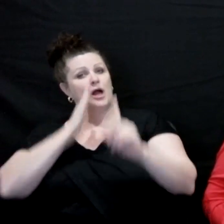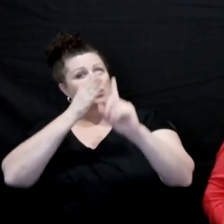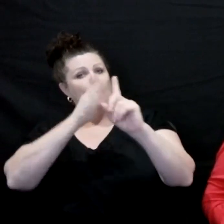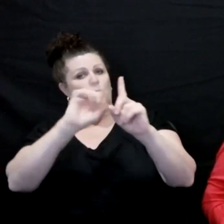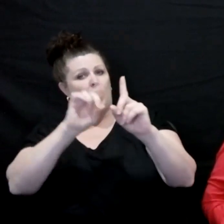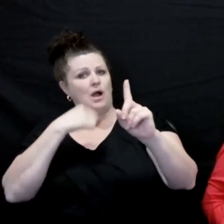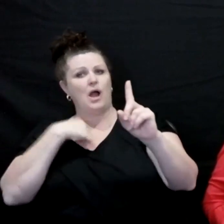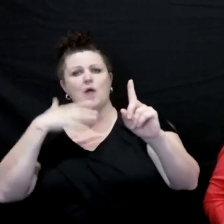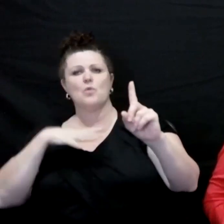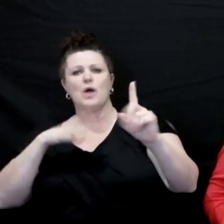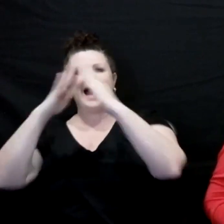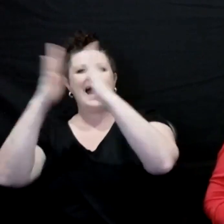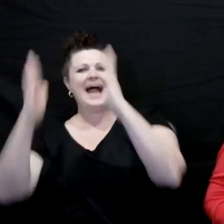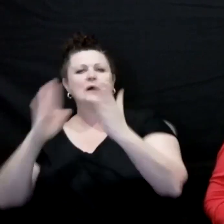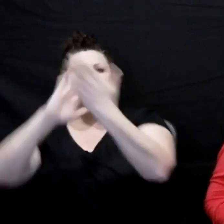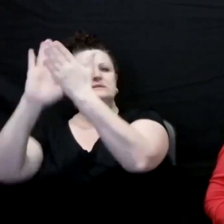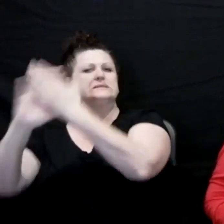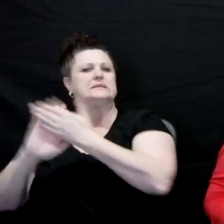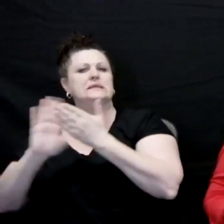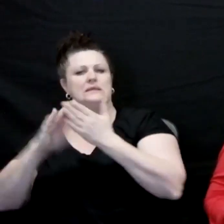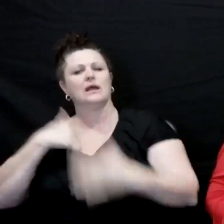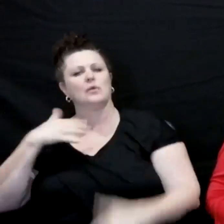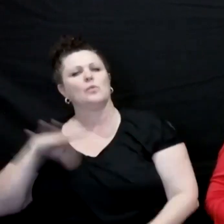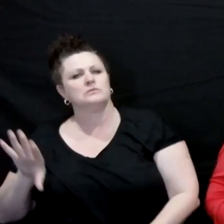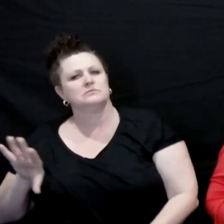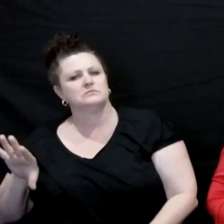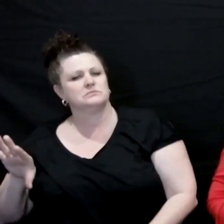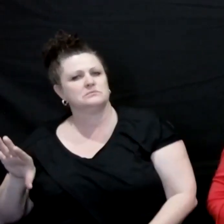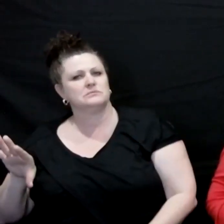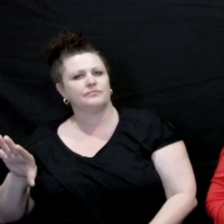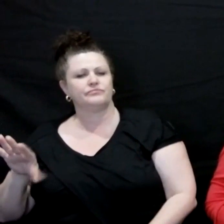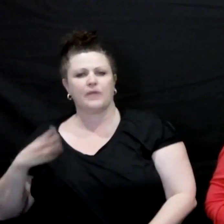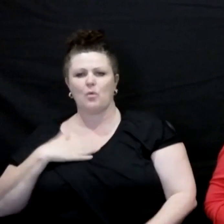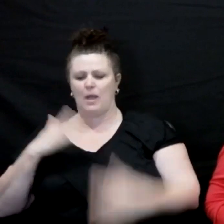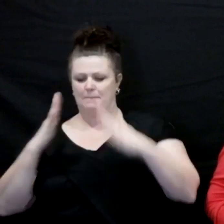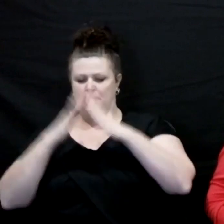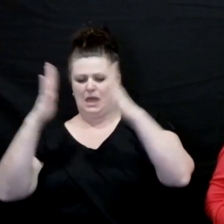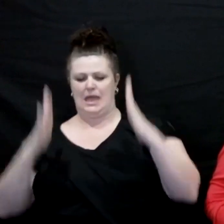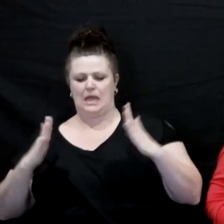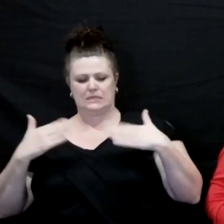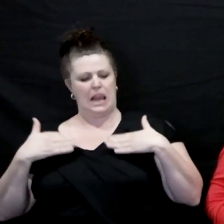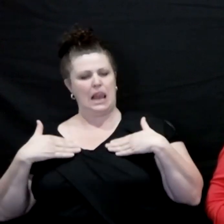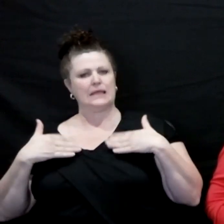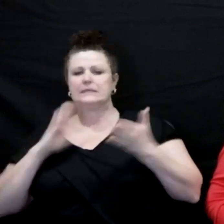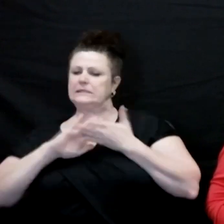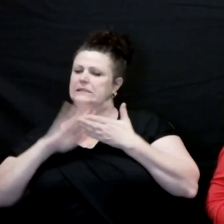a clean house and to, you know, live in a clean, well-kept